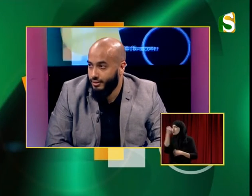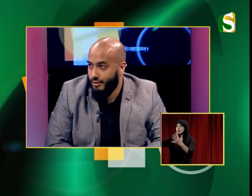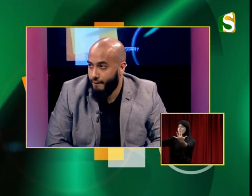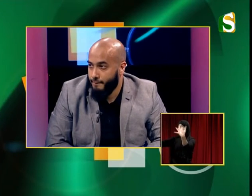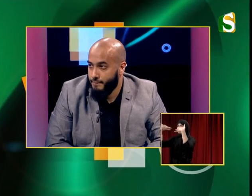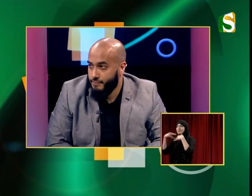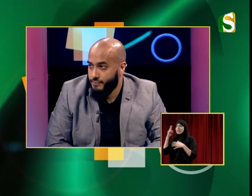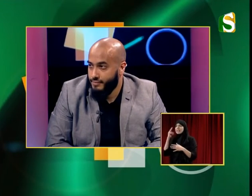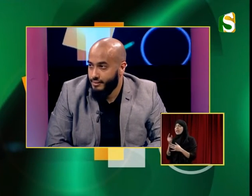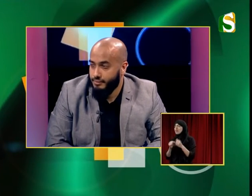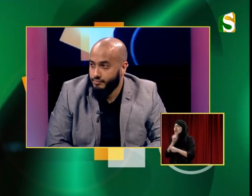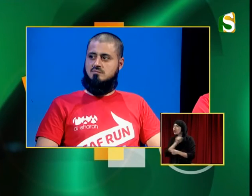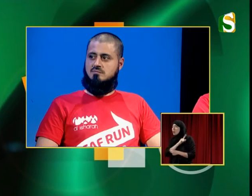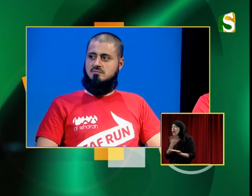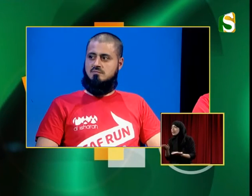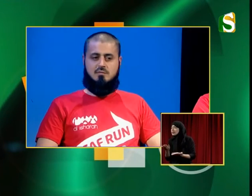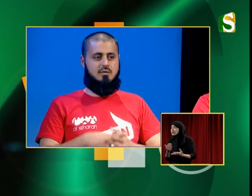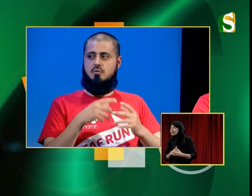Run?